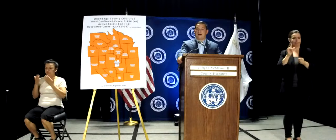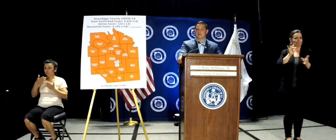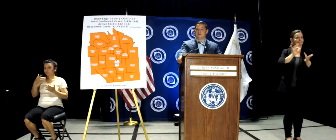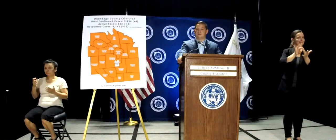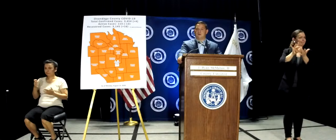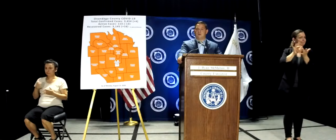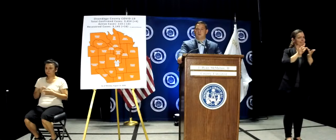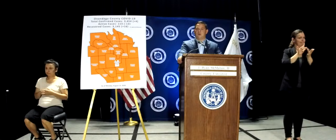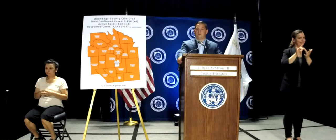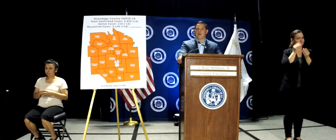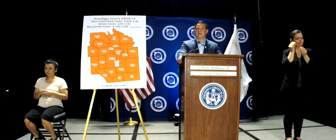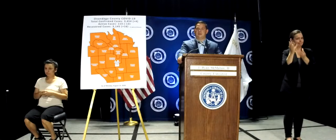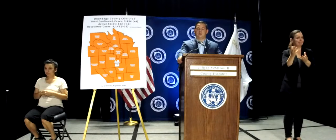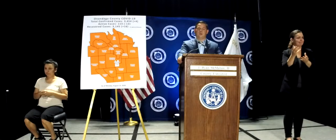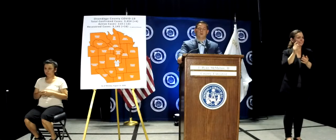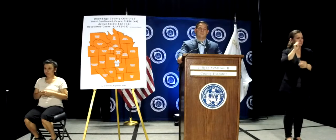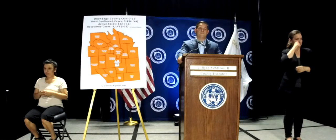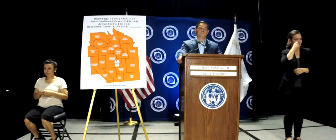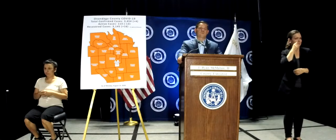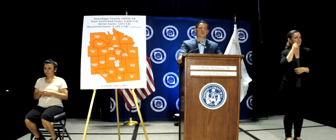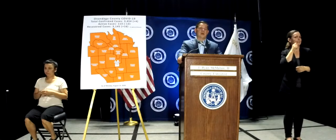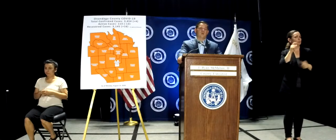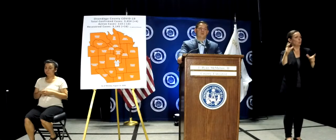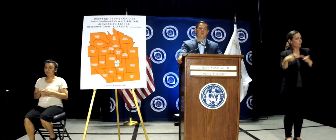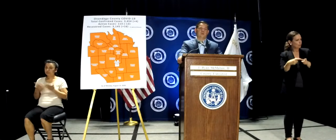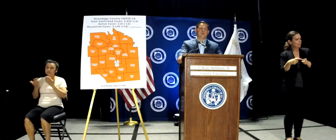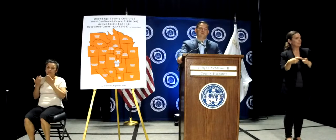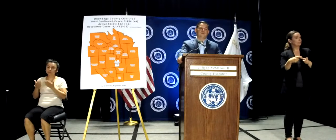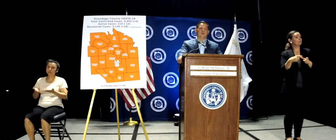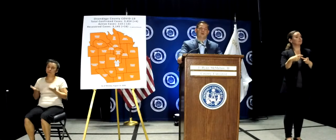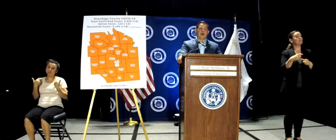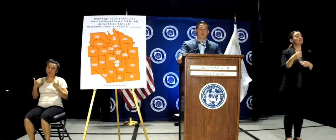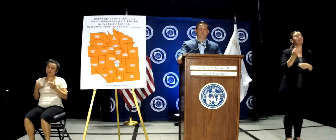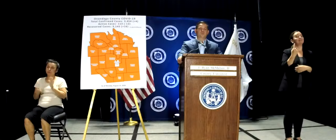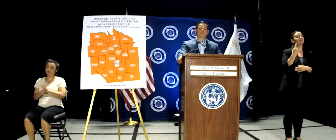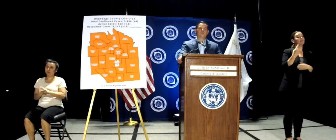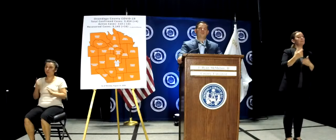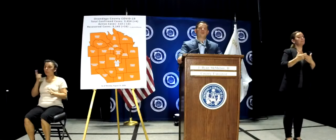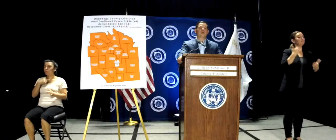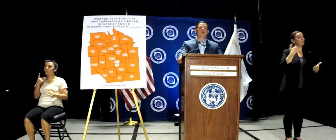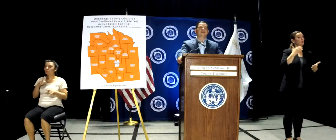who's positive with COVID-19 in their building. Then we will need to figure out,